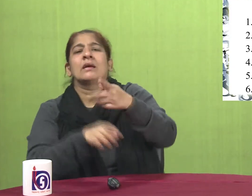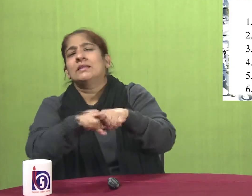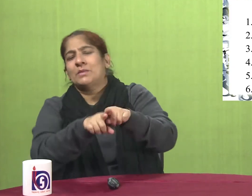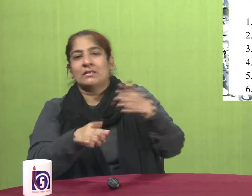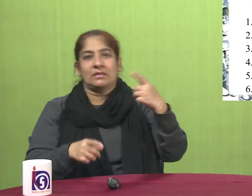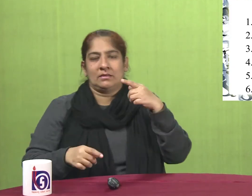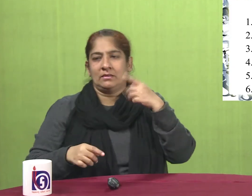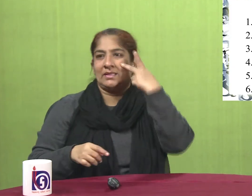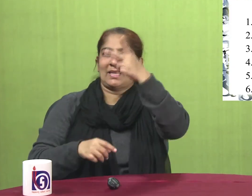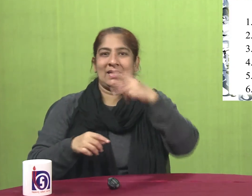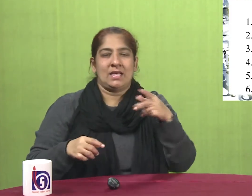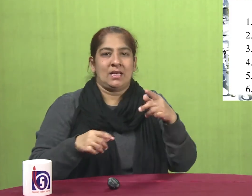competitive advantage.